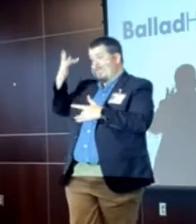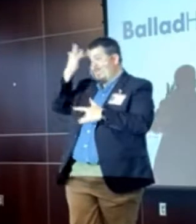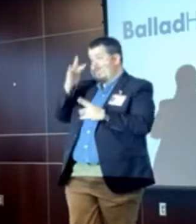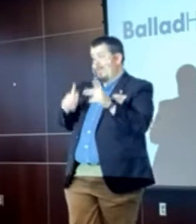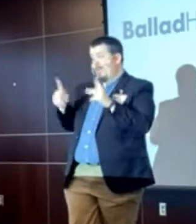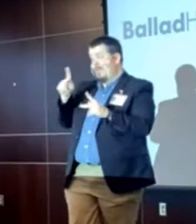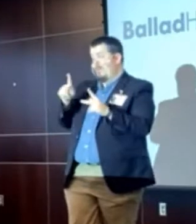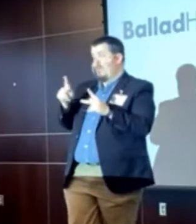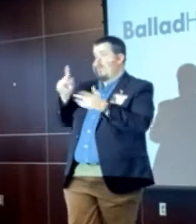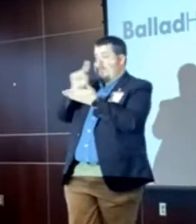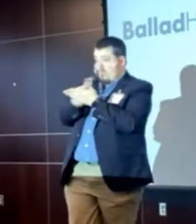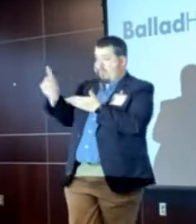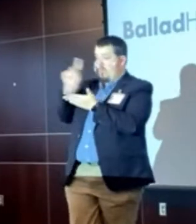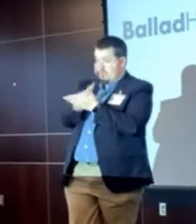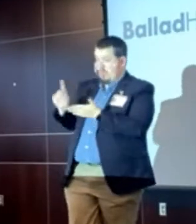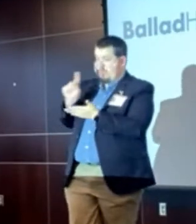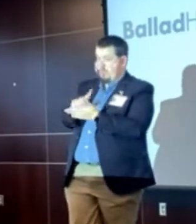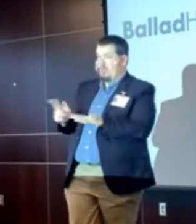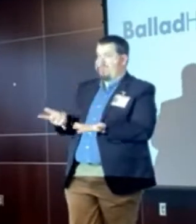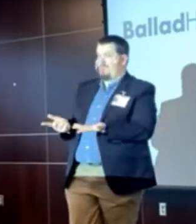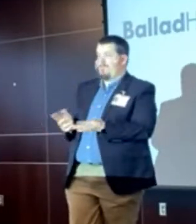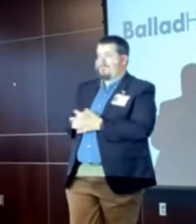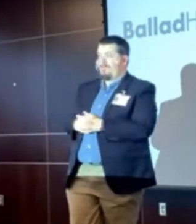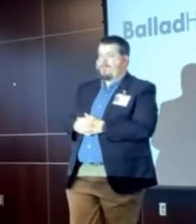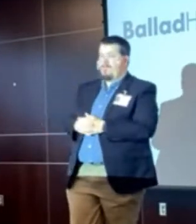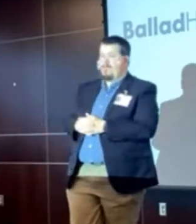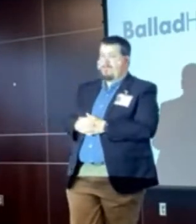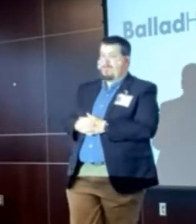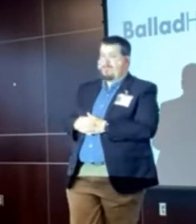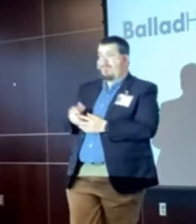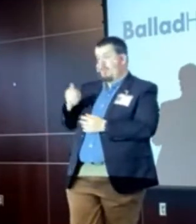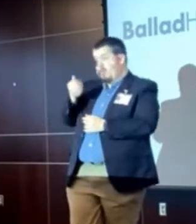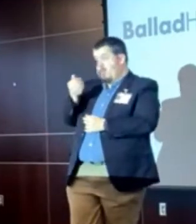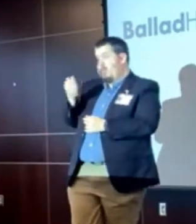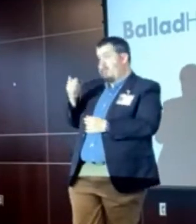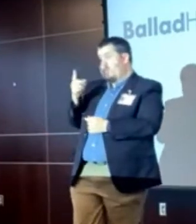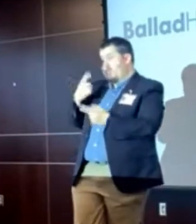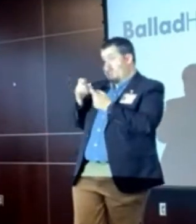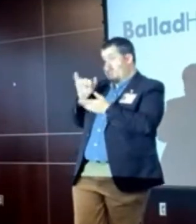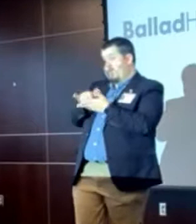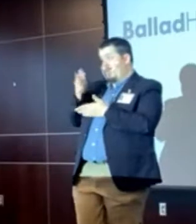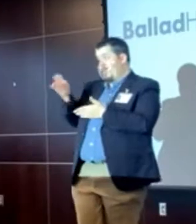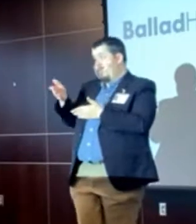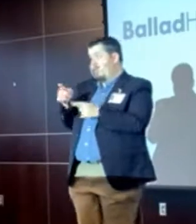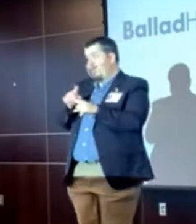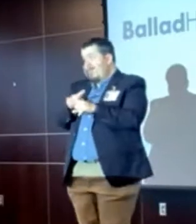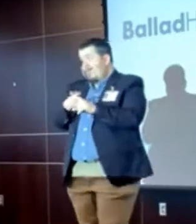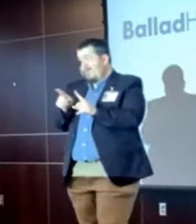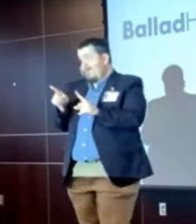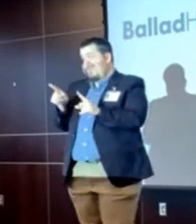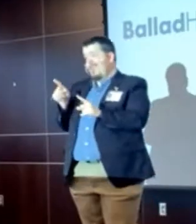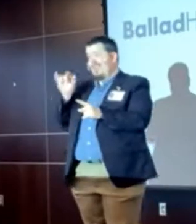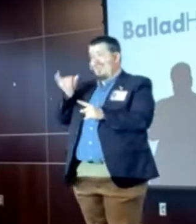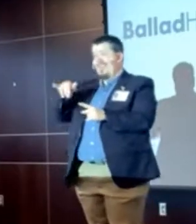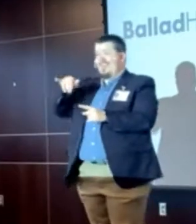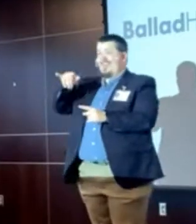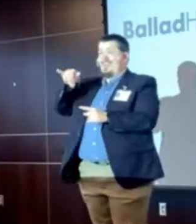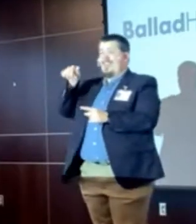people week after week? Well, so there's several questions in there, but this is